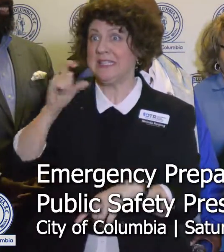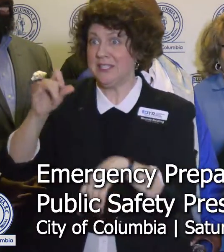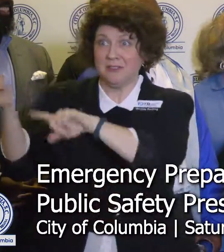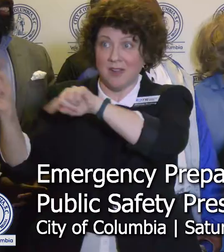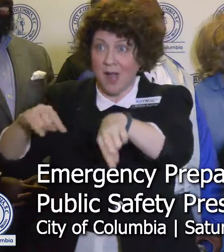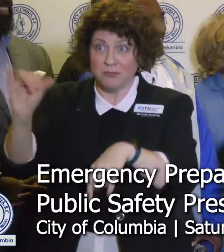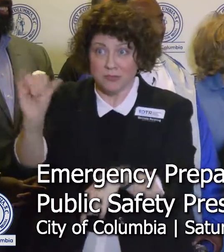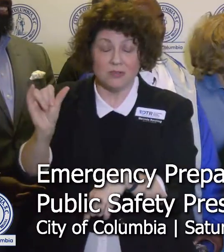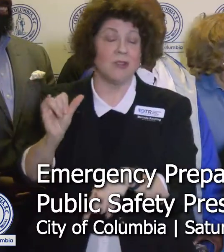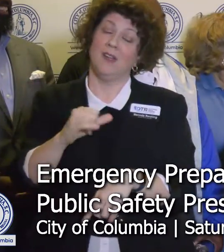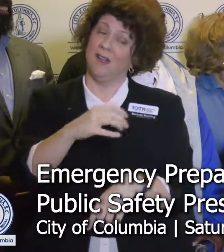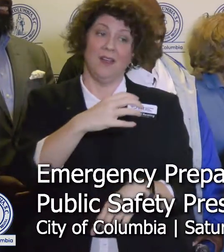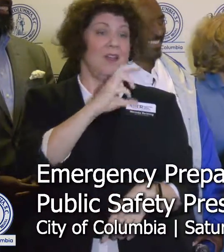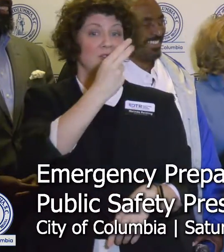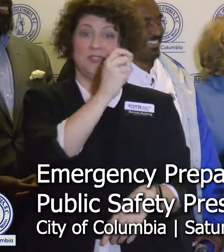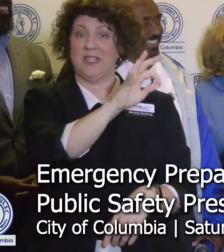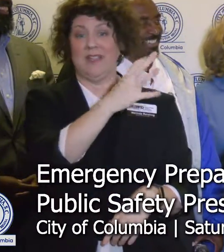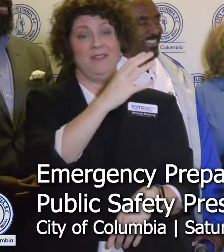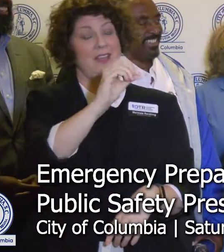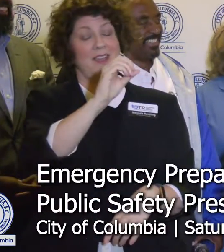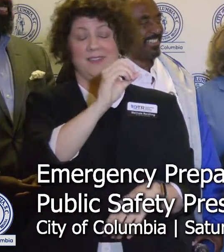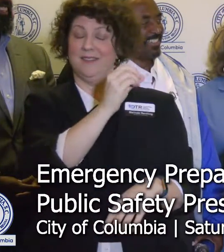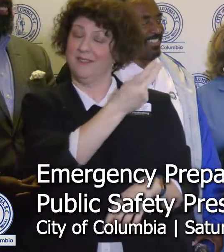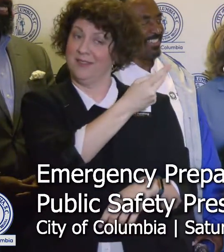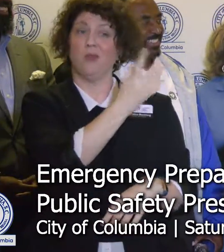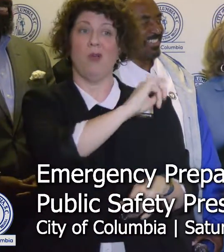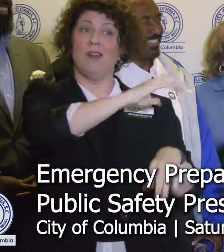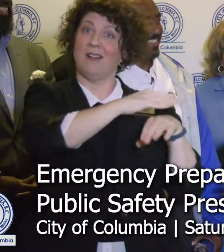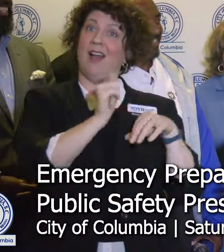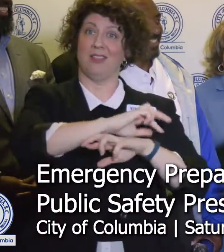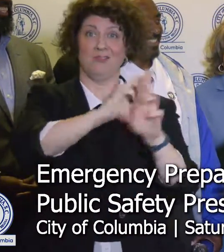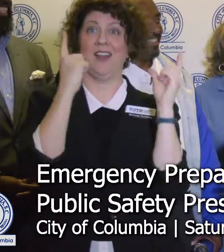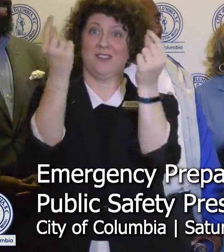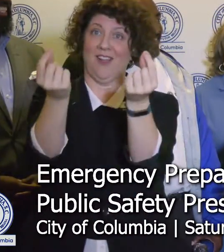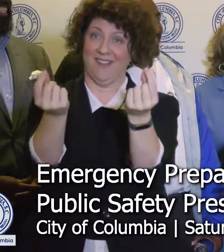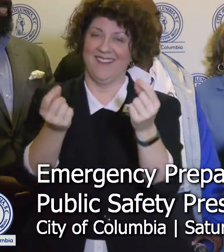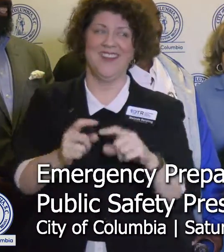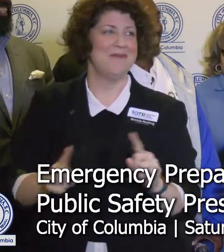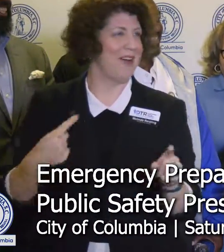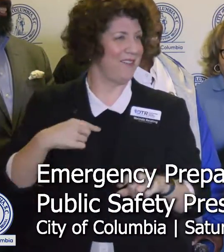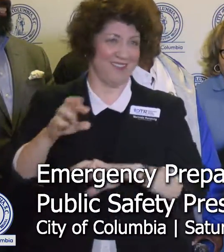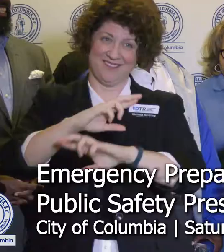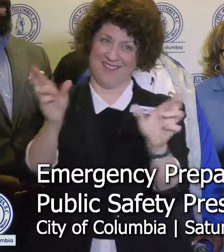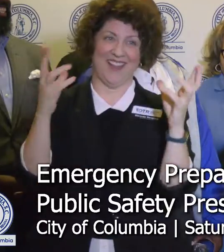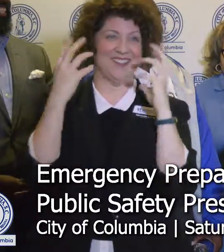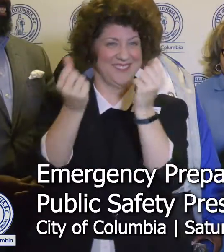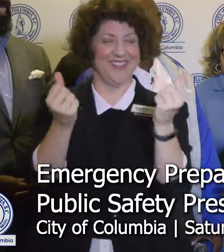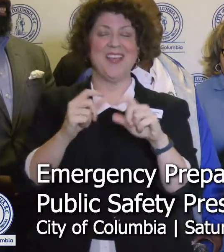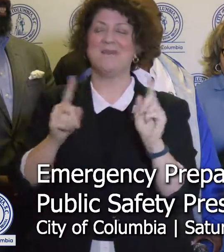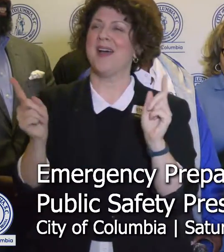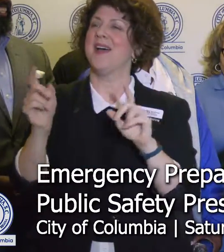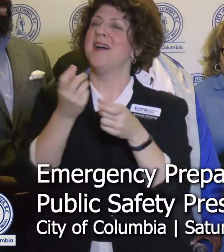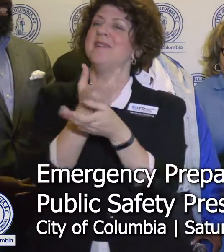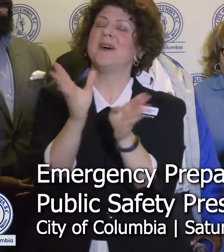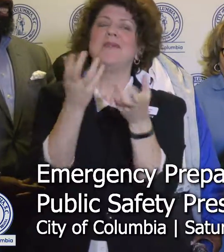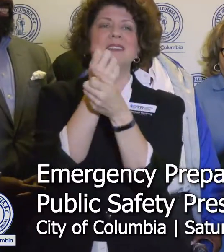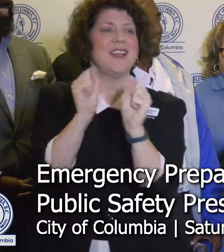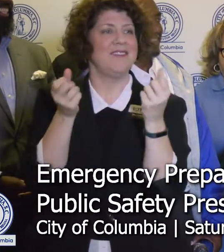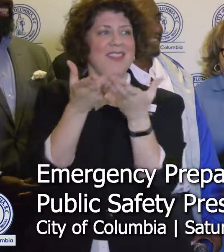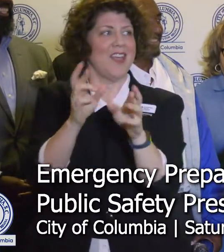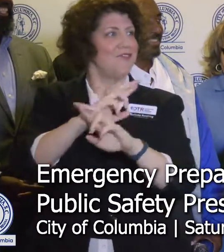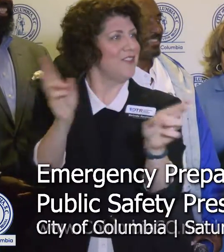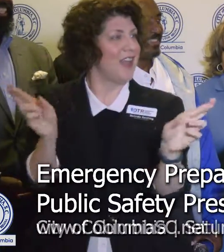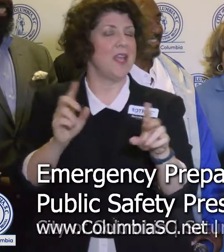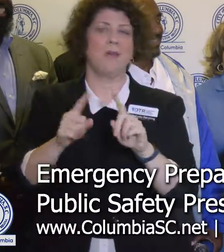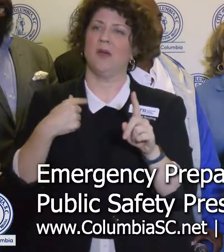out, Chief Holbrook and Chief Jenkins are ready to go. So we're prepared. You know, your public safety is there. We're ready. And